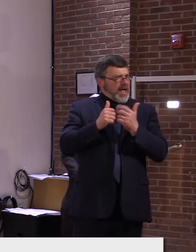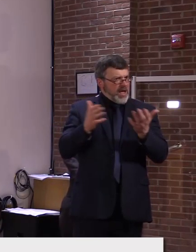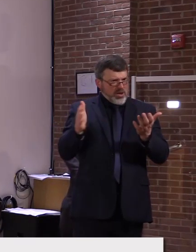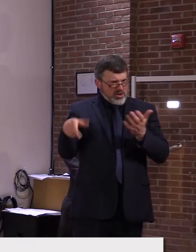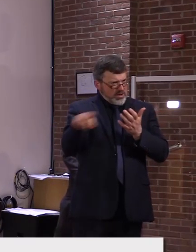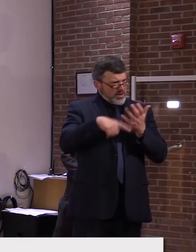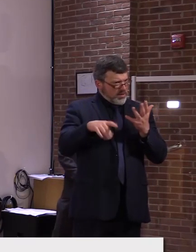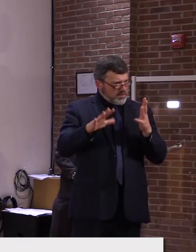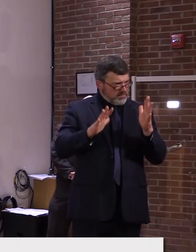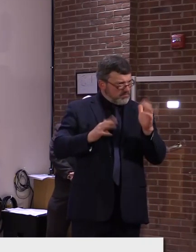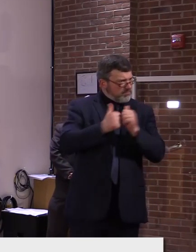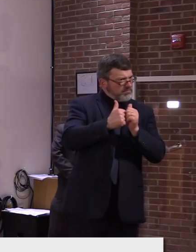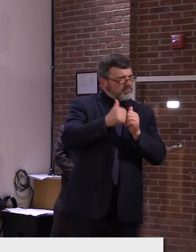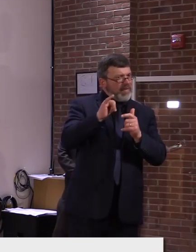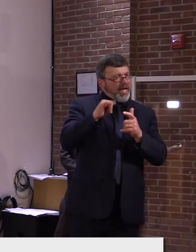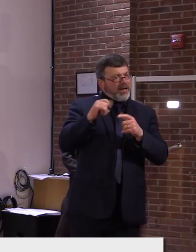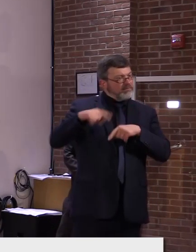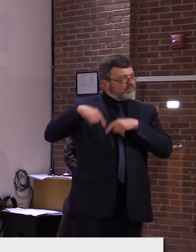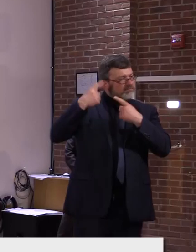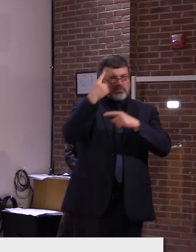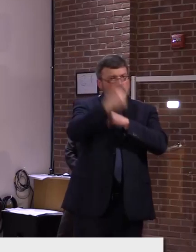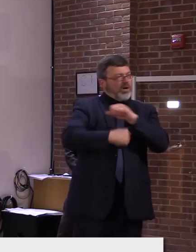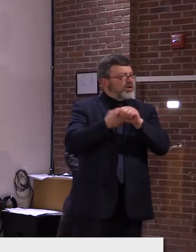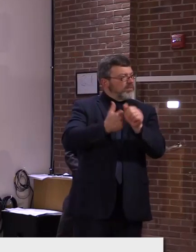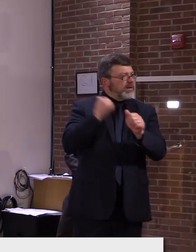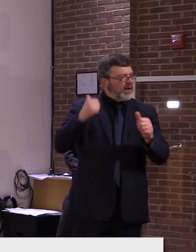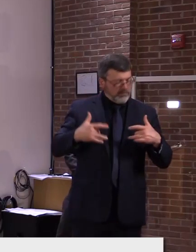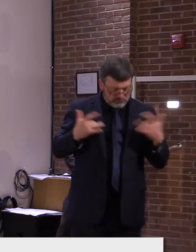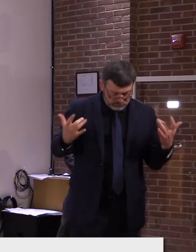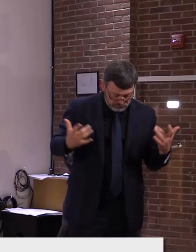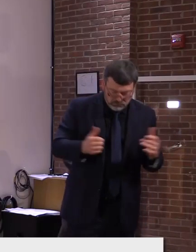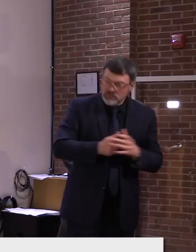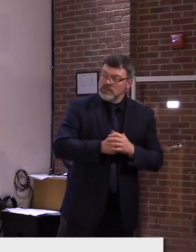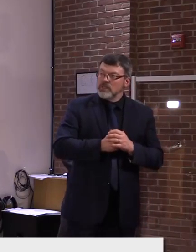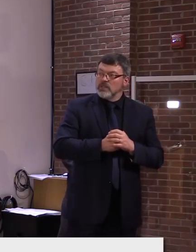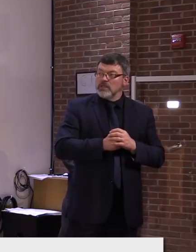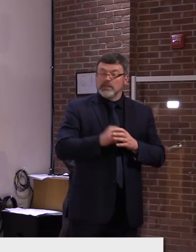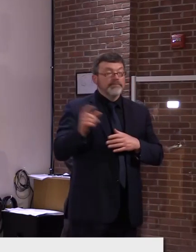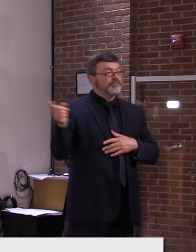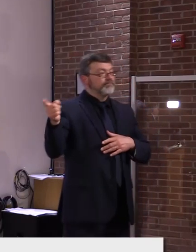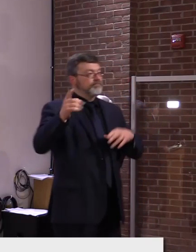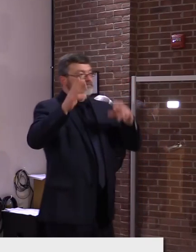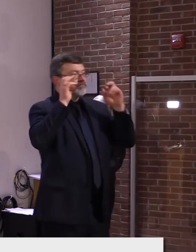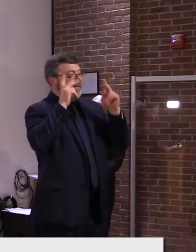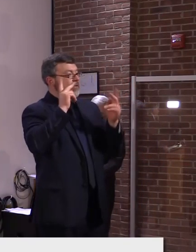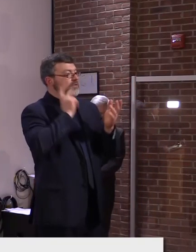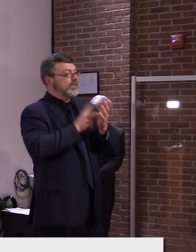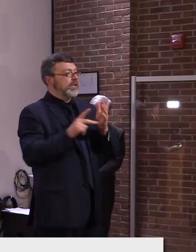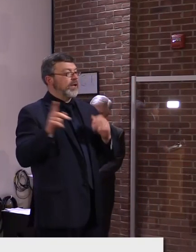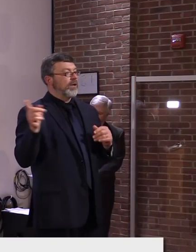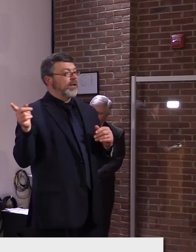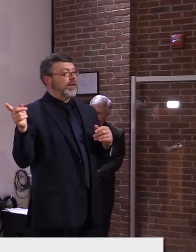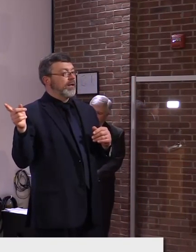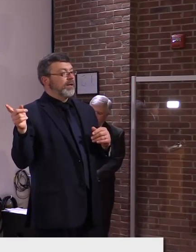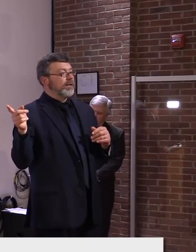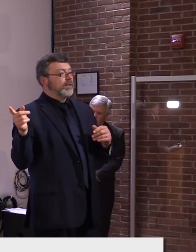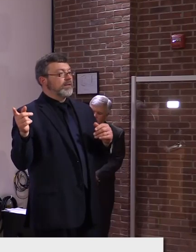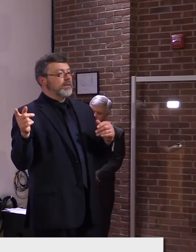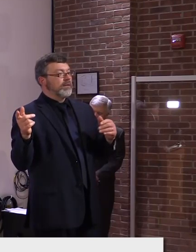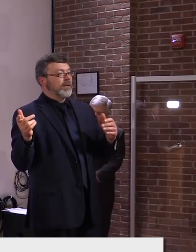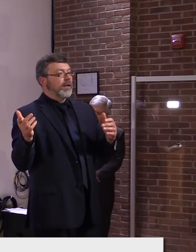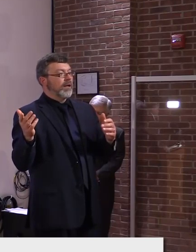areas. Learning loss or academics is one. The other two are social, emotional well-being and